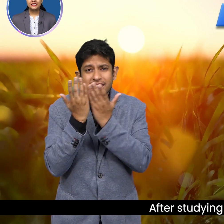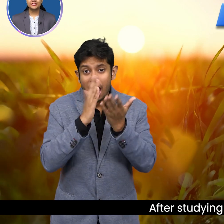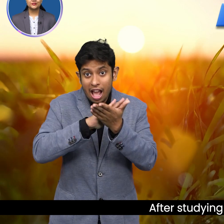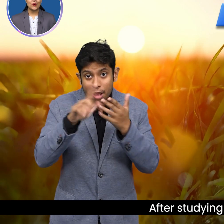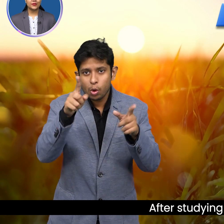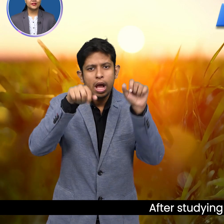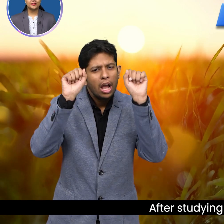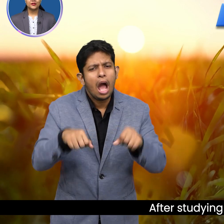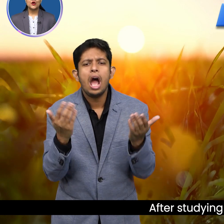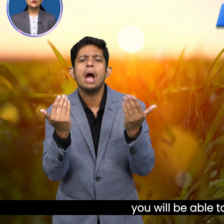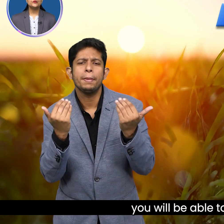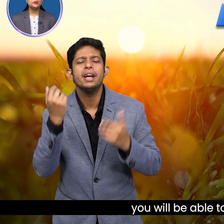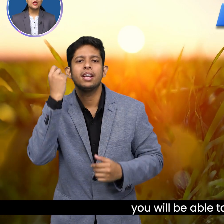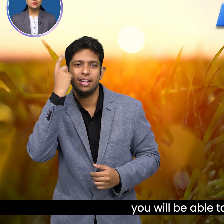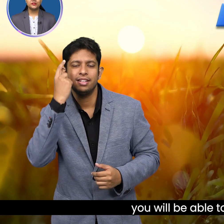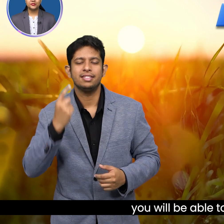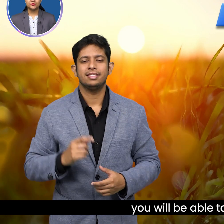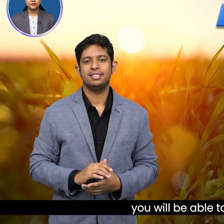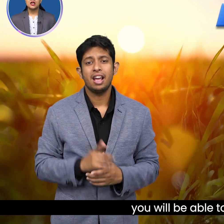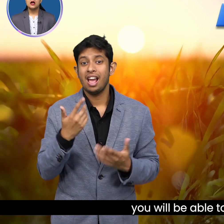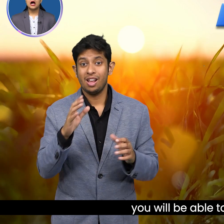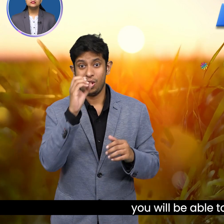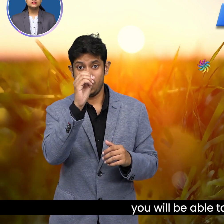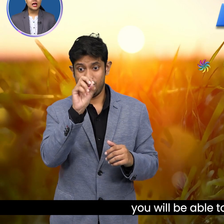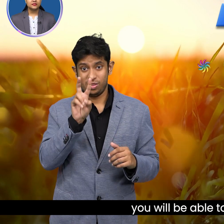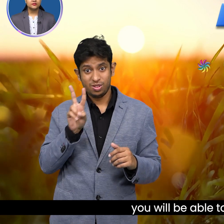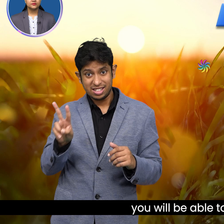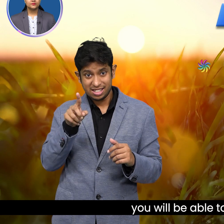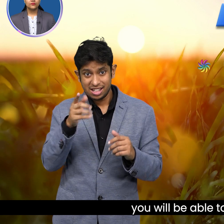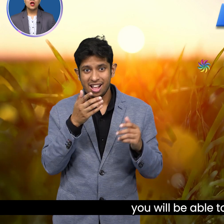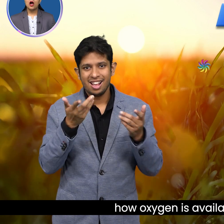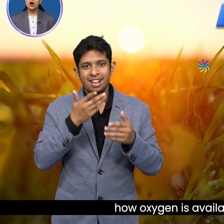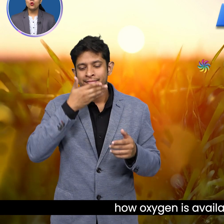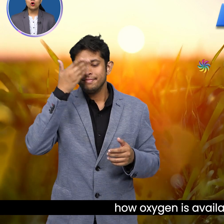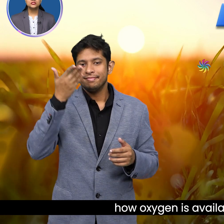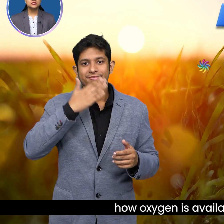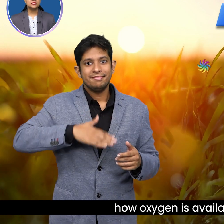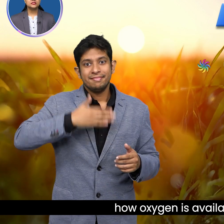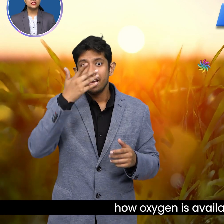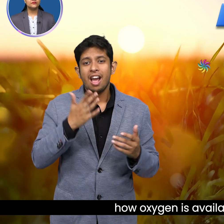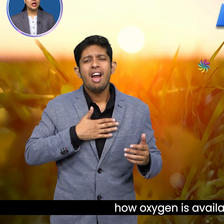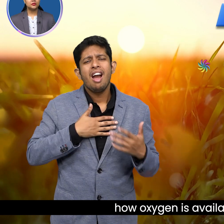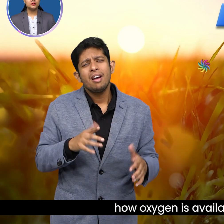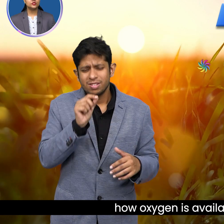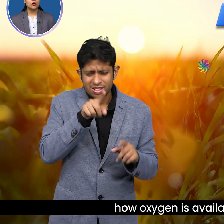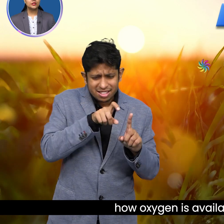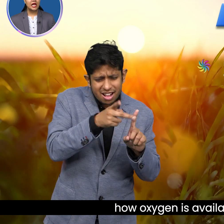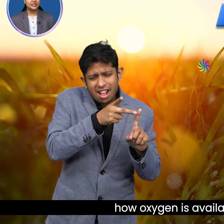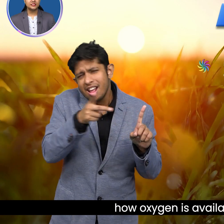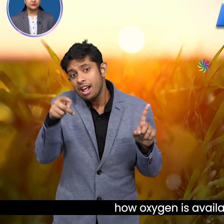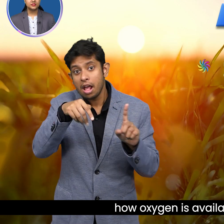After studying this topic, you will be able to understand how oxygen is available